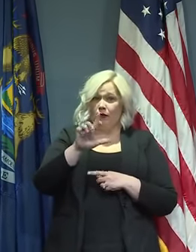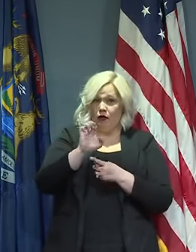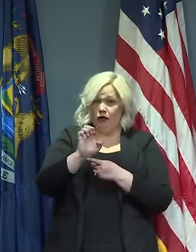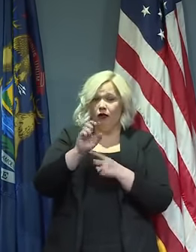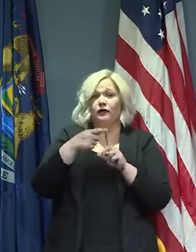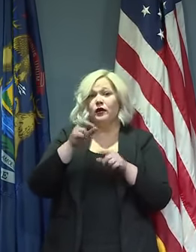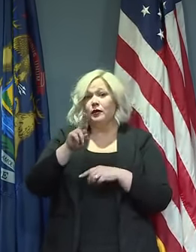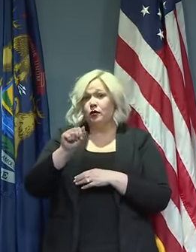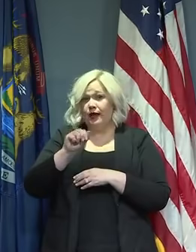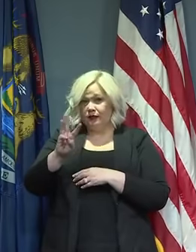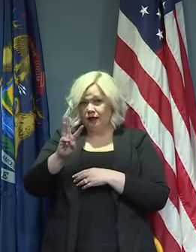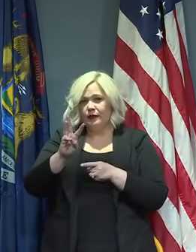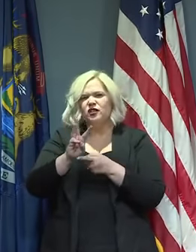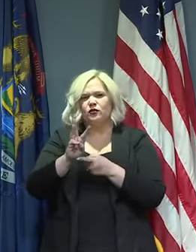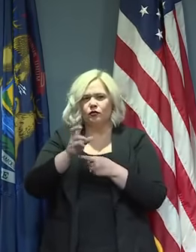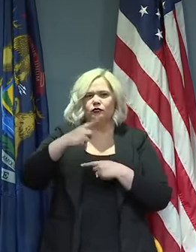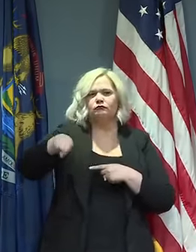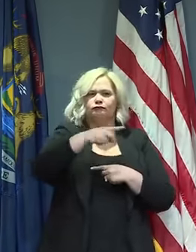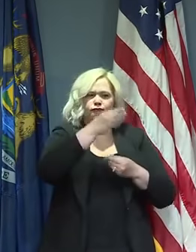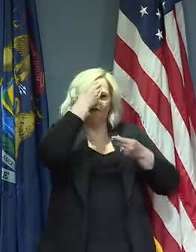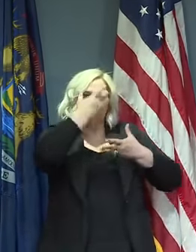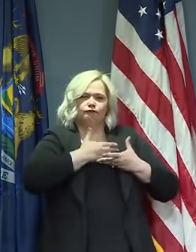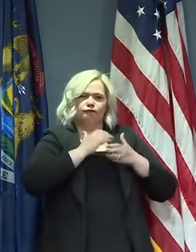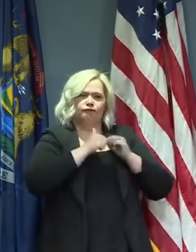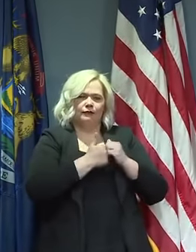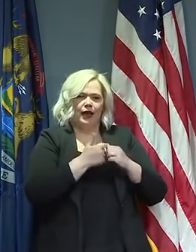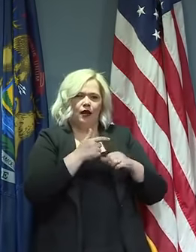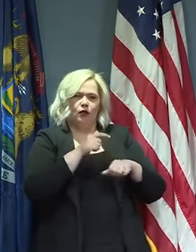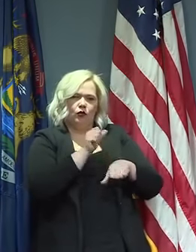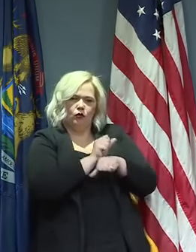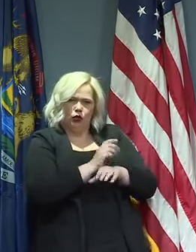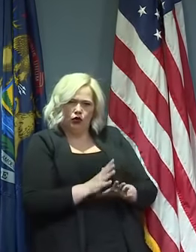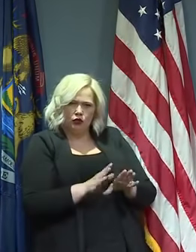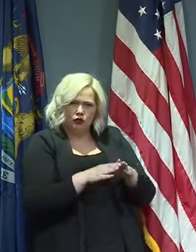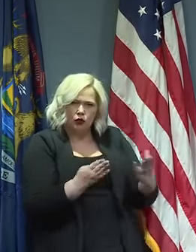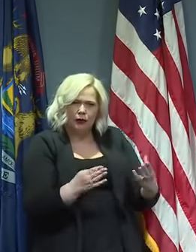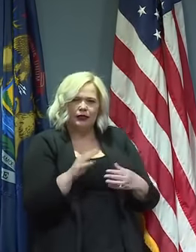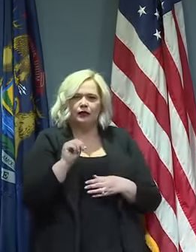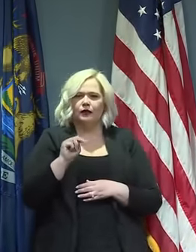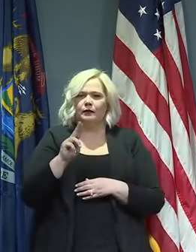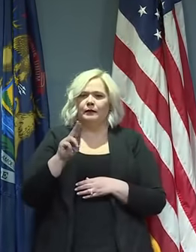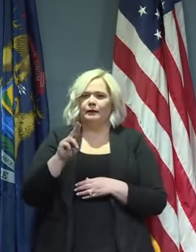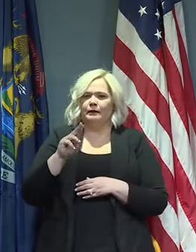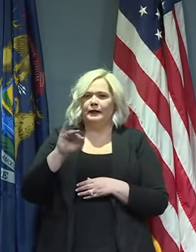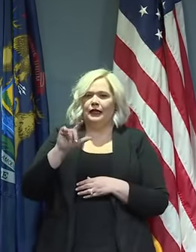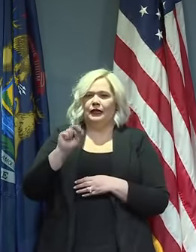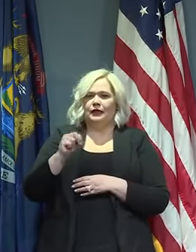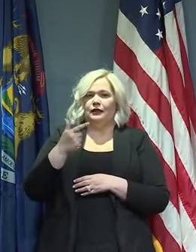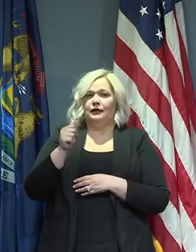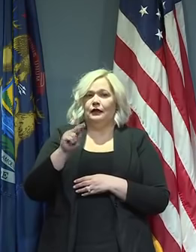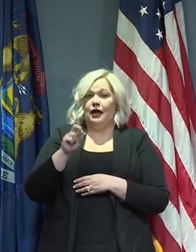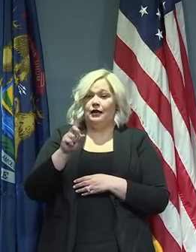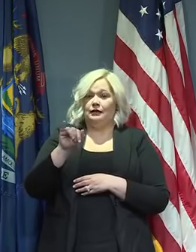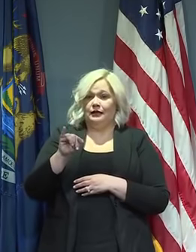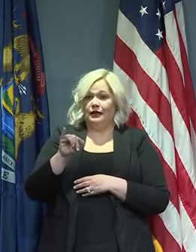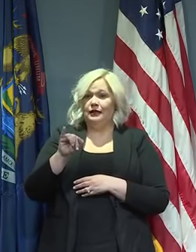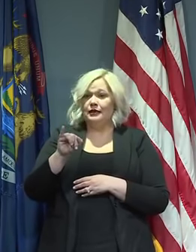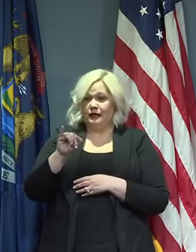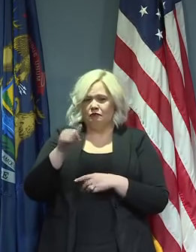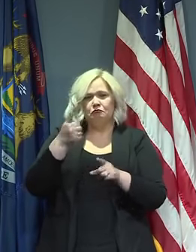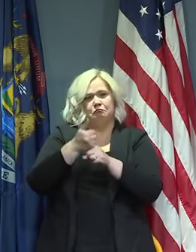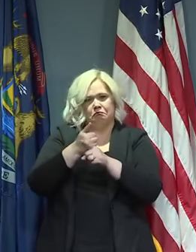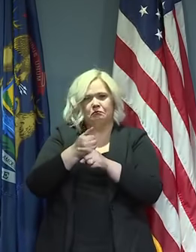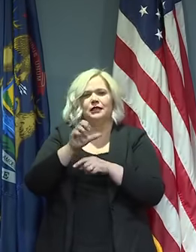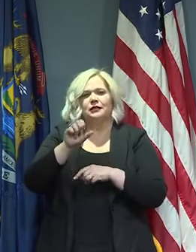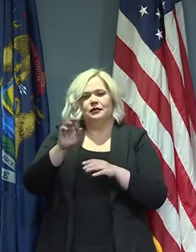frontline workers to our effort. And Milan Gandhi, who as the chairman of the Small Business Association